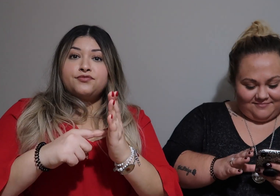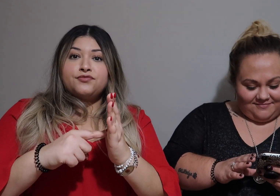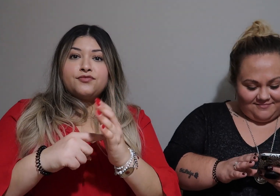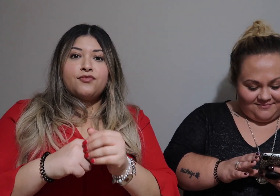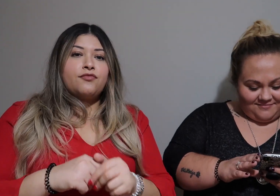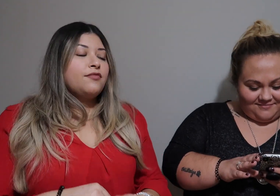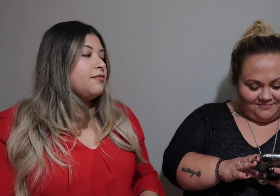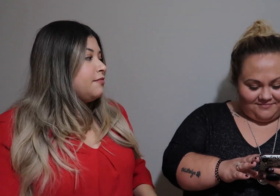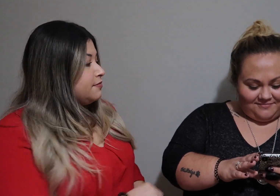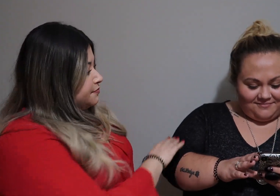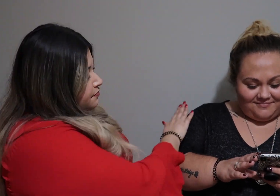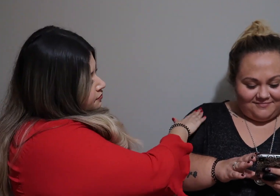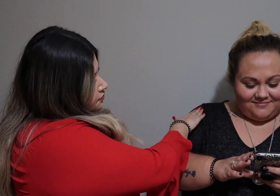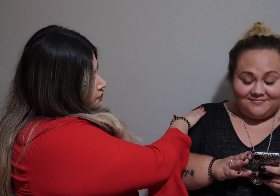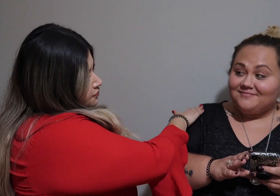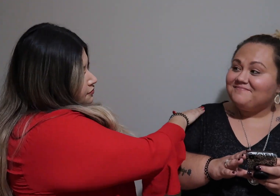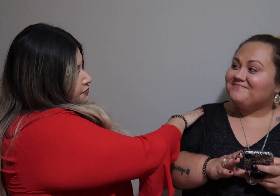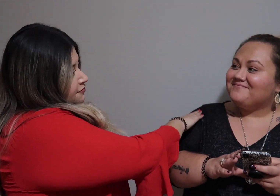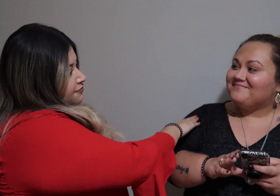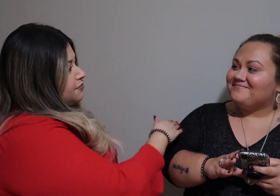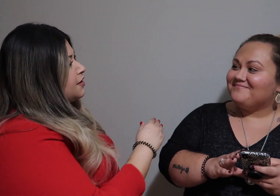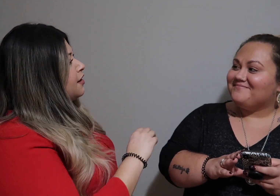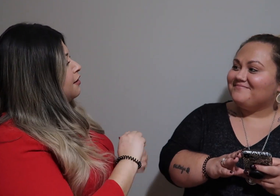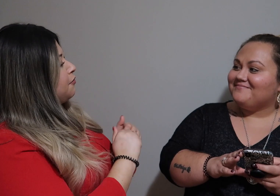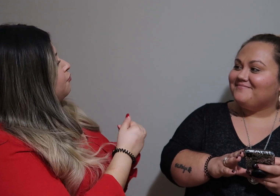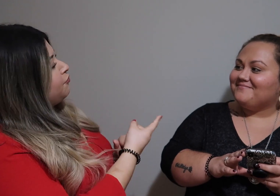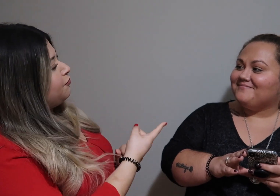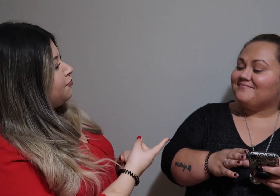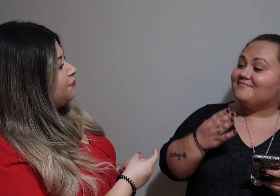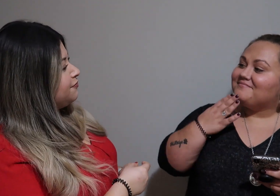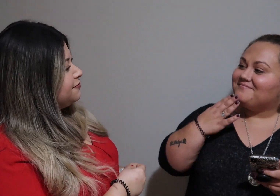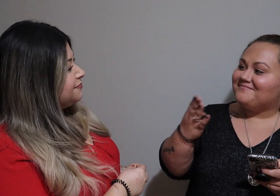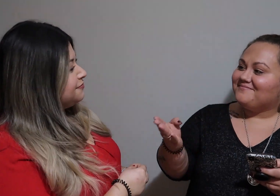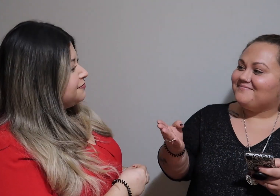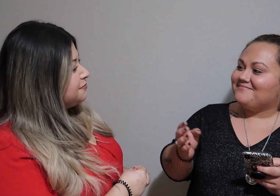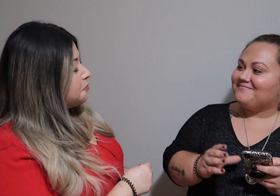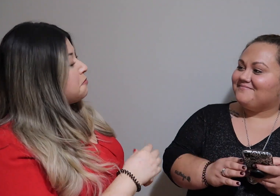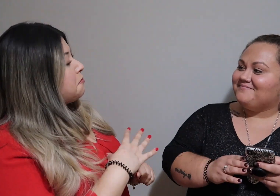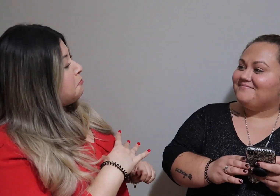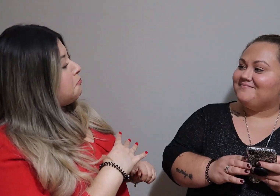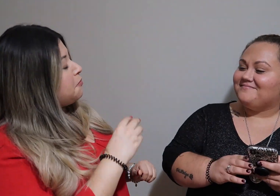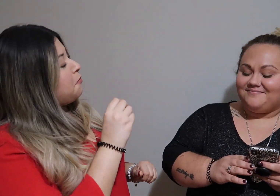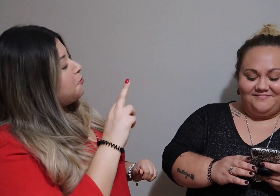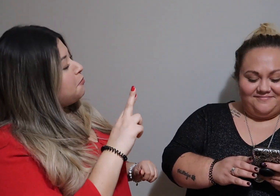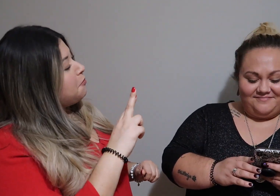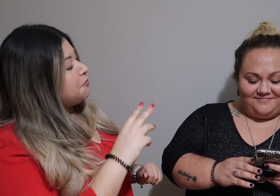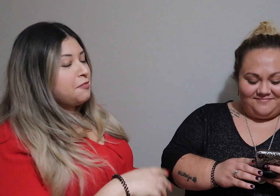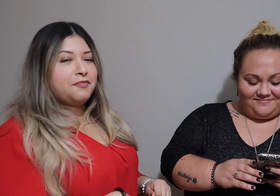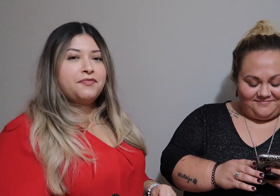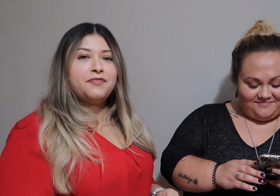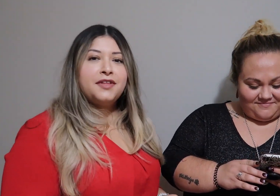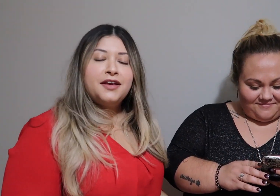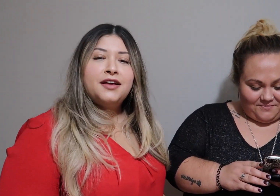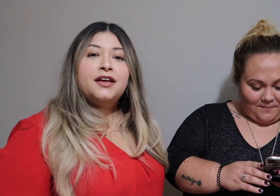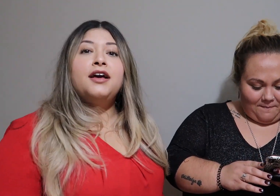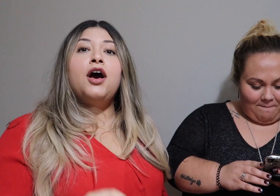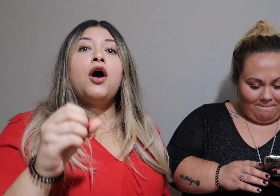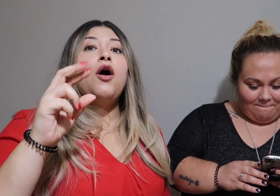So I'm going to show you an example of this with my friend. So I'm going to tap her on her shoulder and ask her, hey, how are you? And my friend Lindsay is going to say, I'm fine.